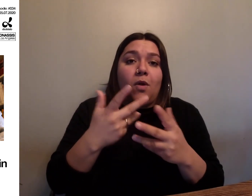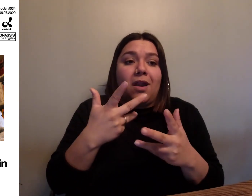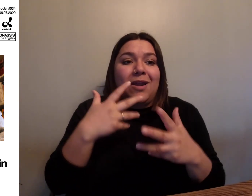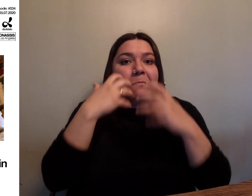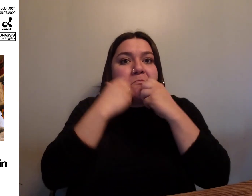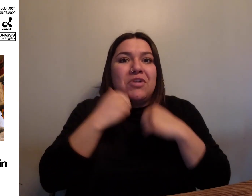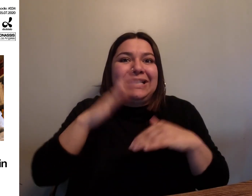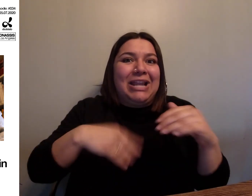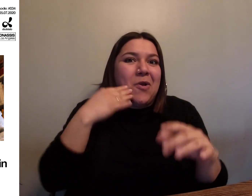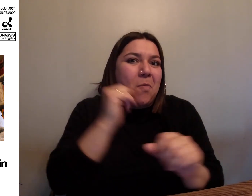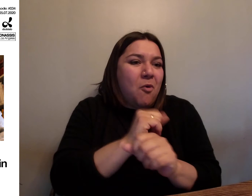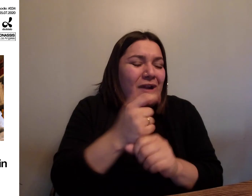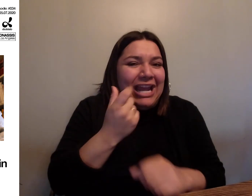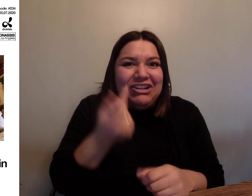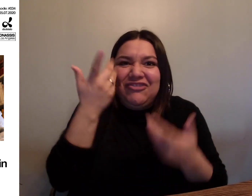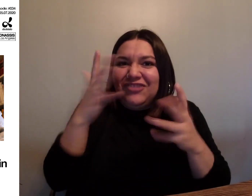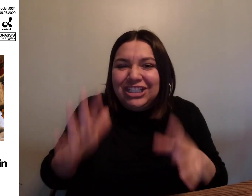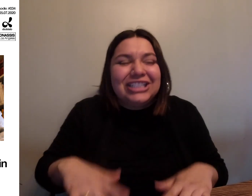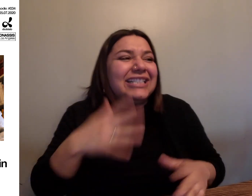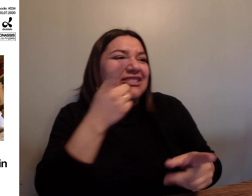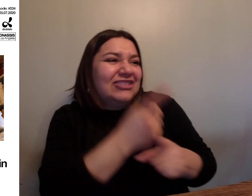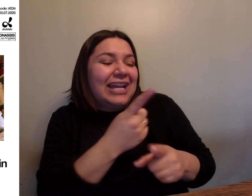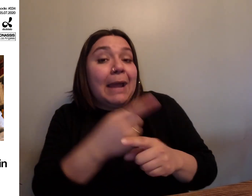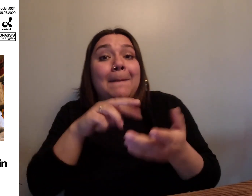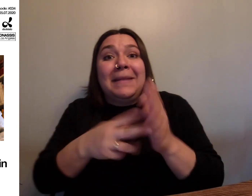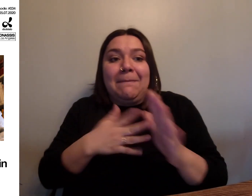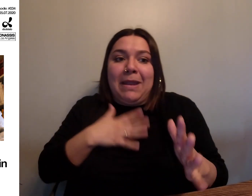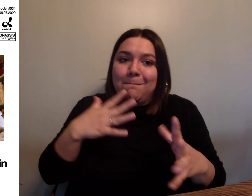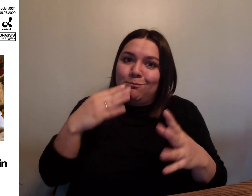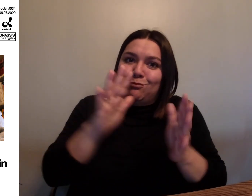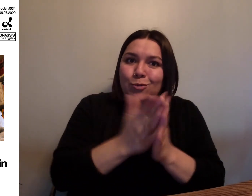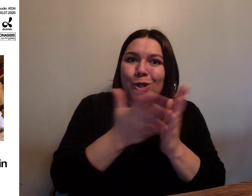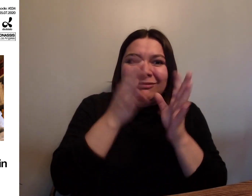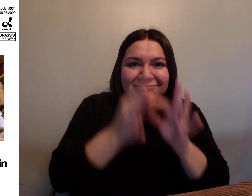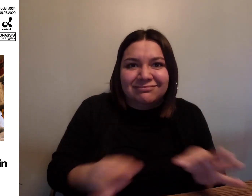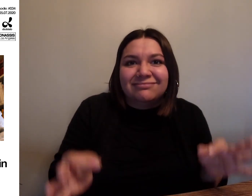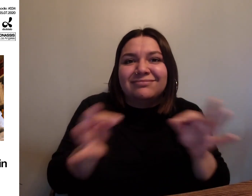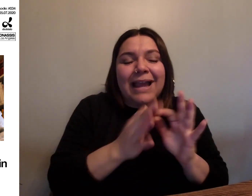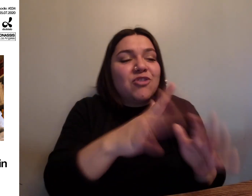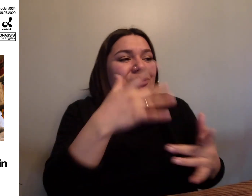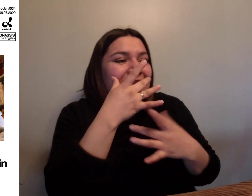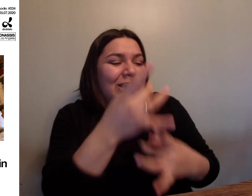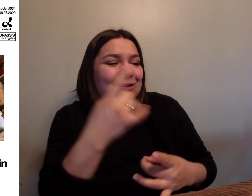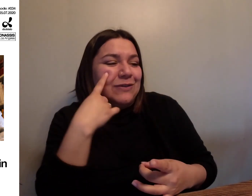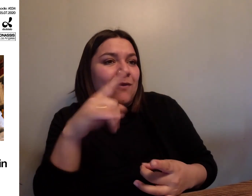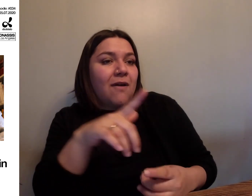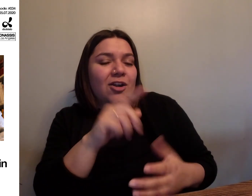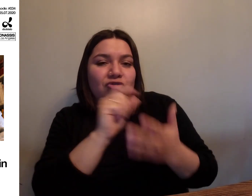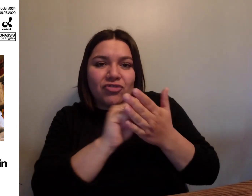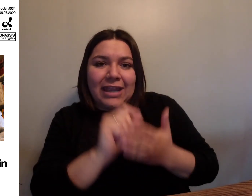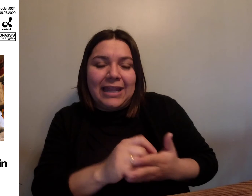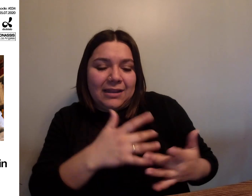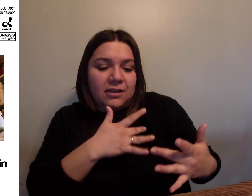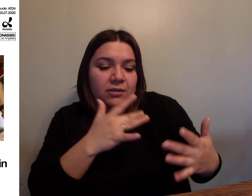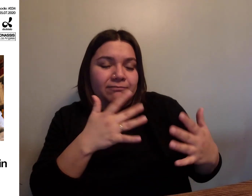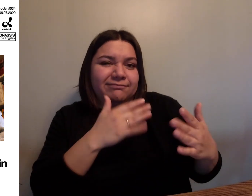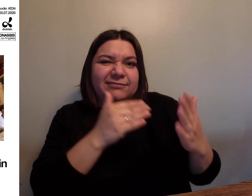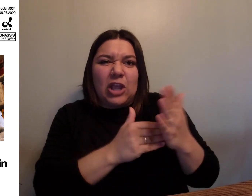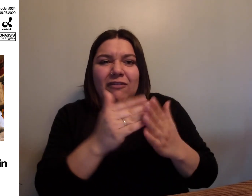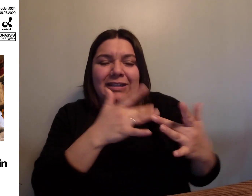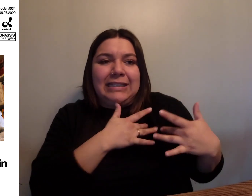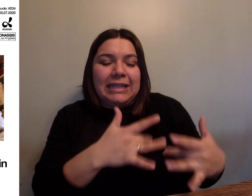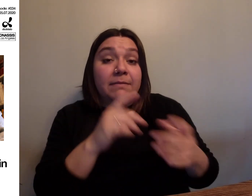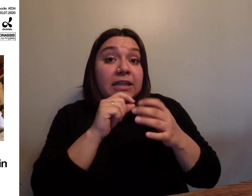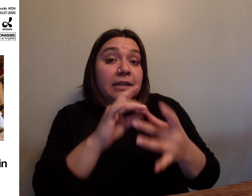precious than my homework. Right. And it was the book I was reading. Your interest in literature has often